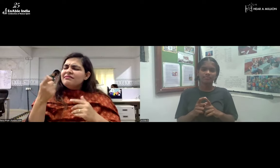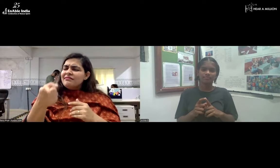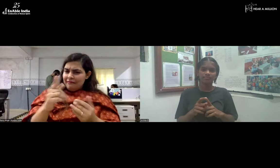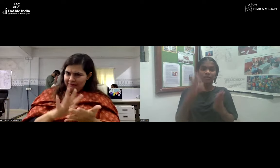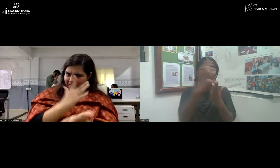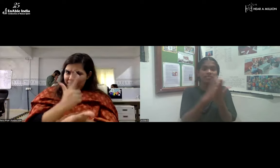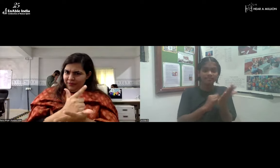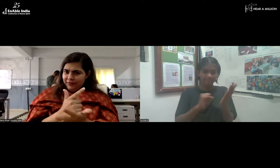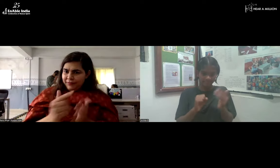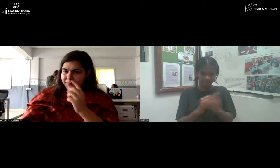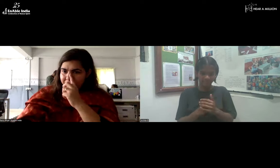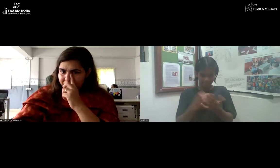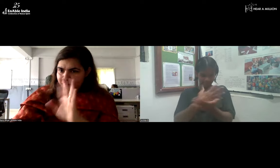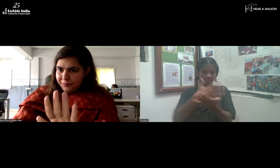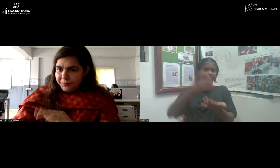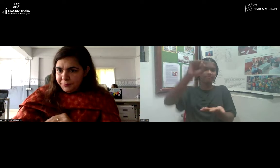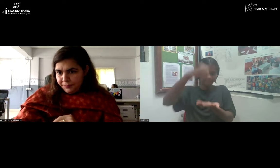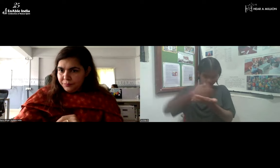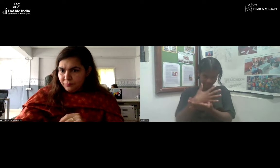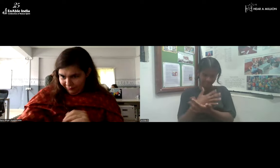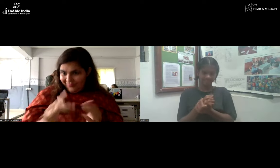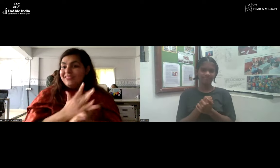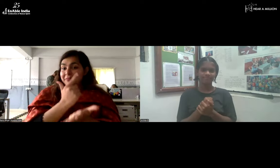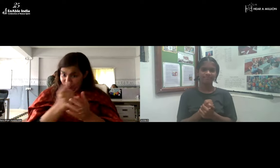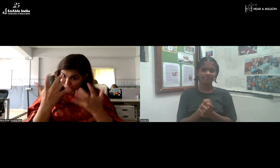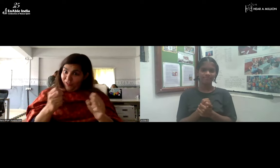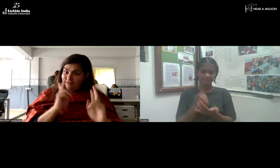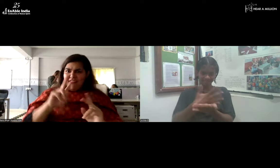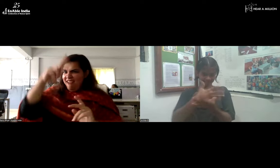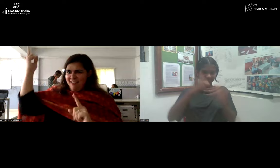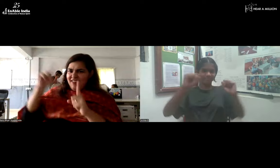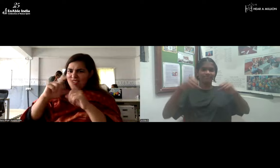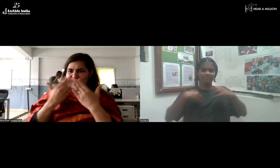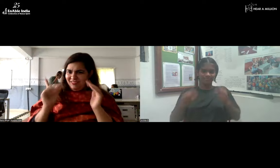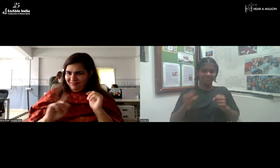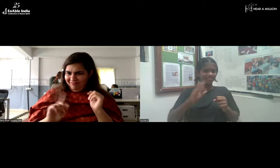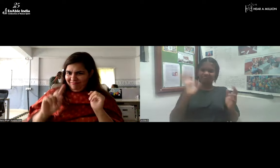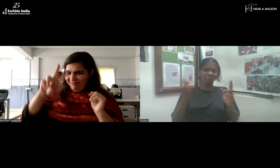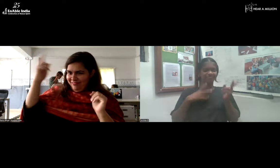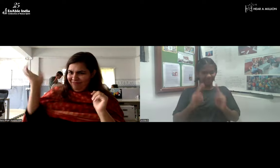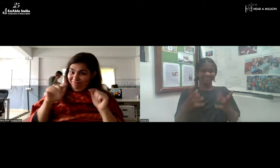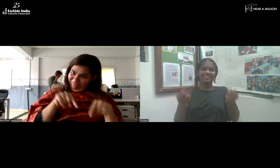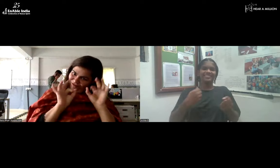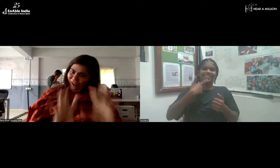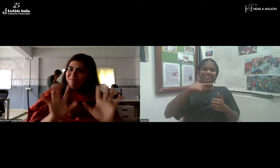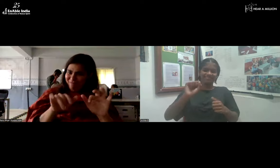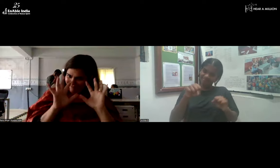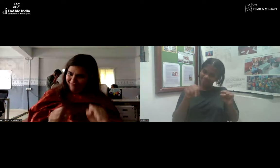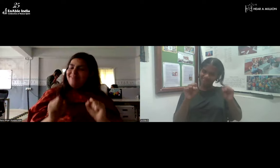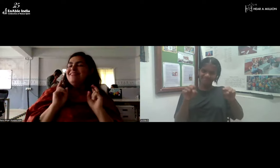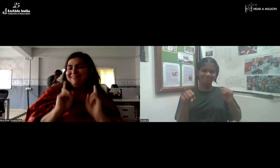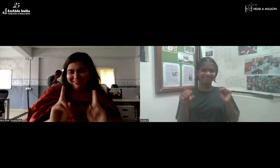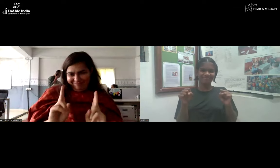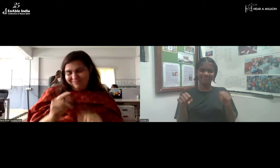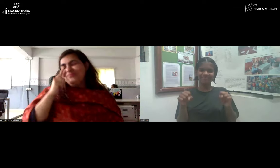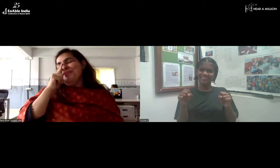Deaf children do not get access to science also. So like science and education, all those things they get imparted. So you want